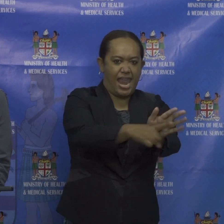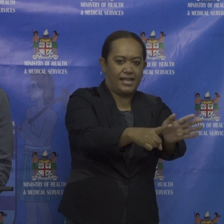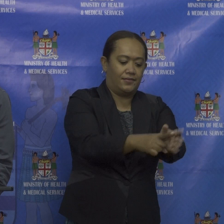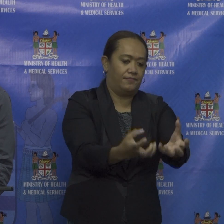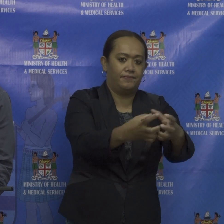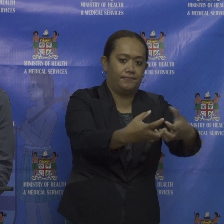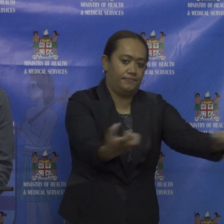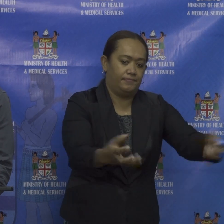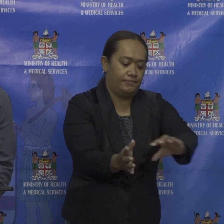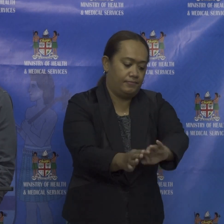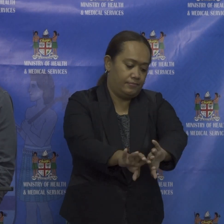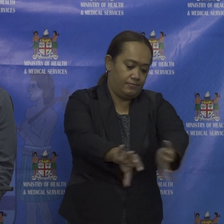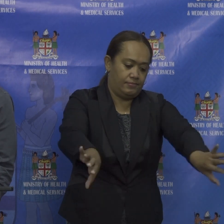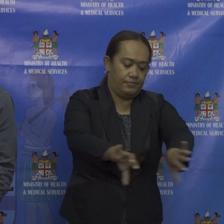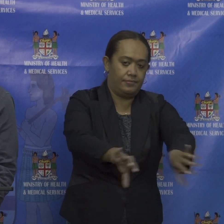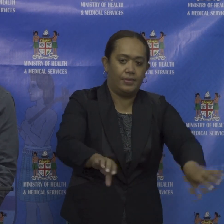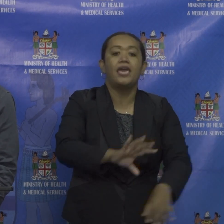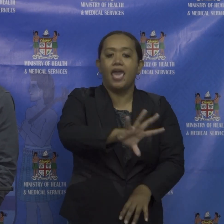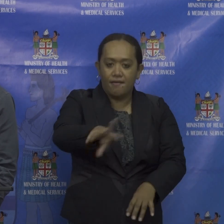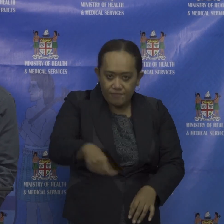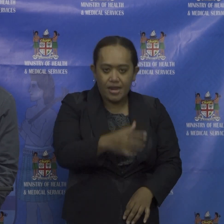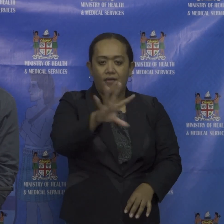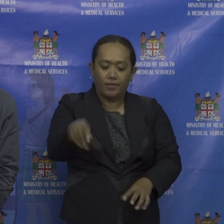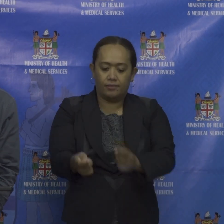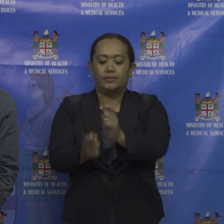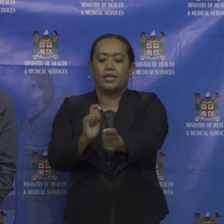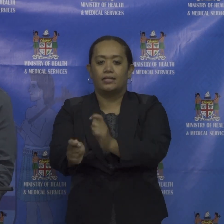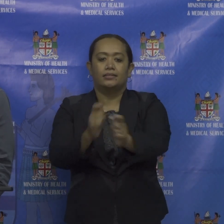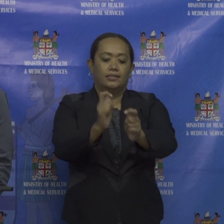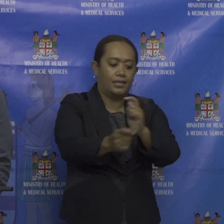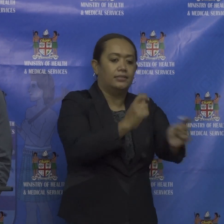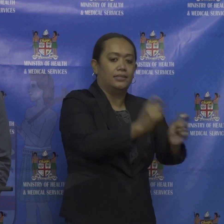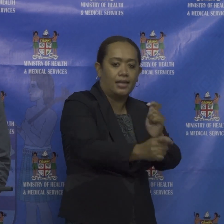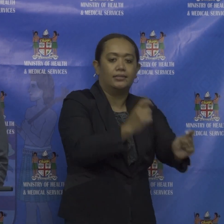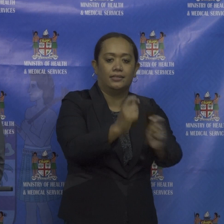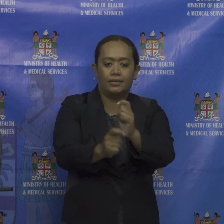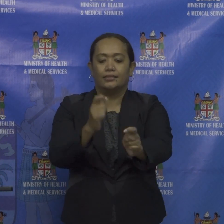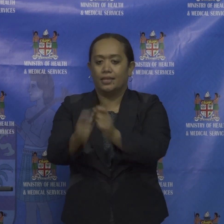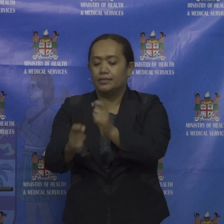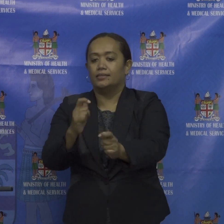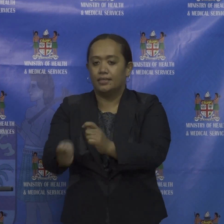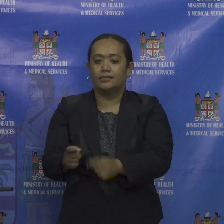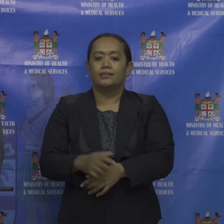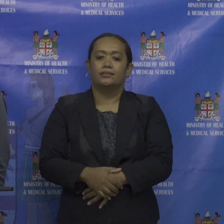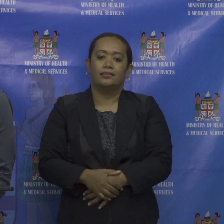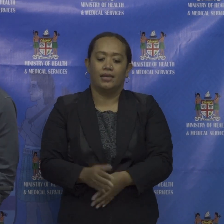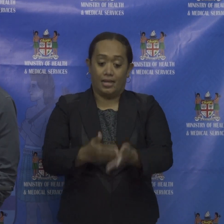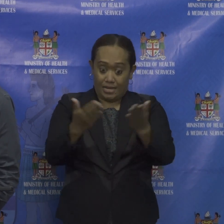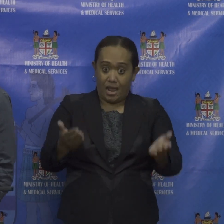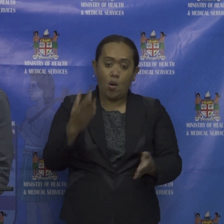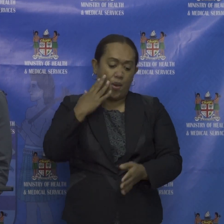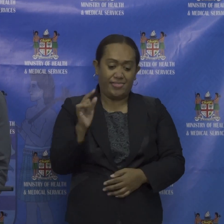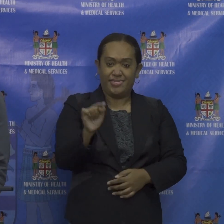running testing of everybody that goes back and forth. So we expect them that over the period of time that they'll be